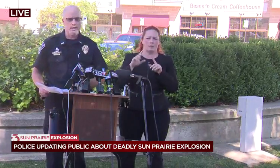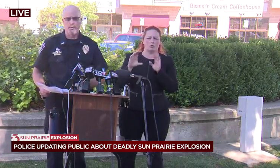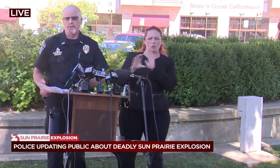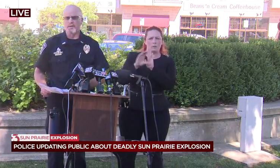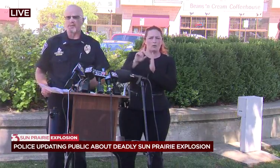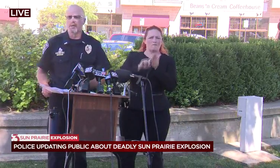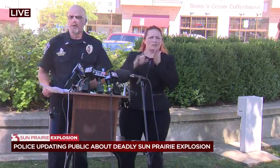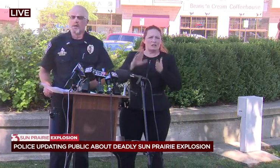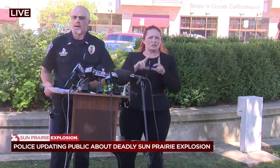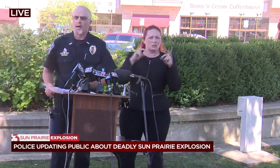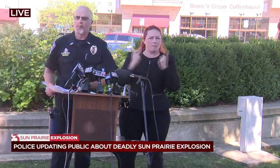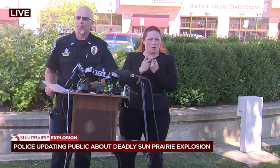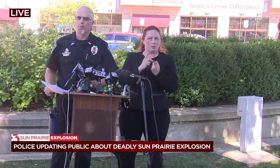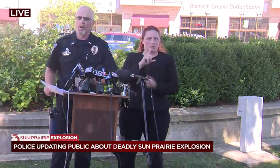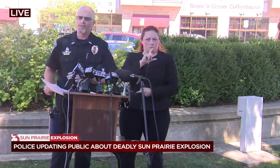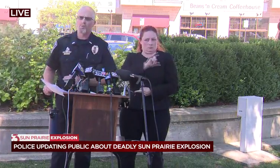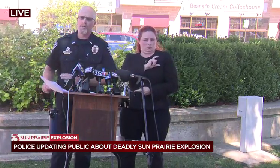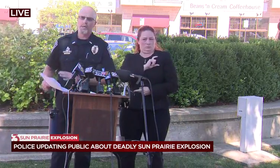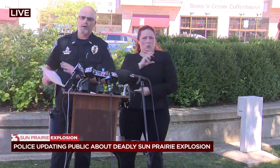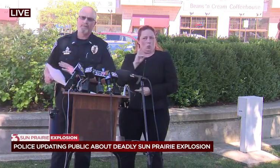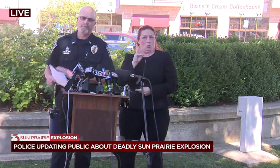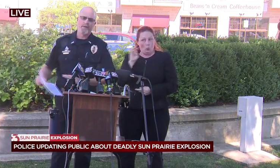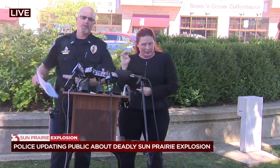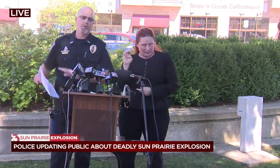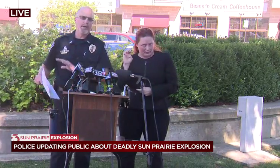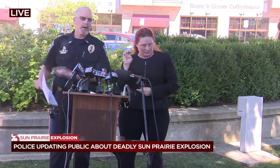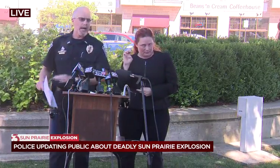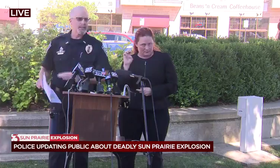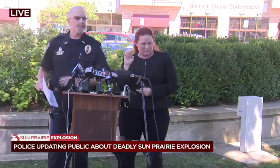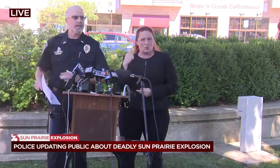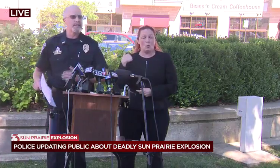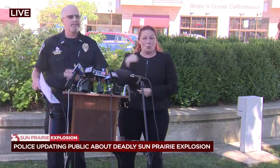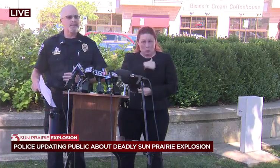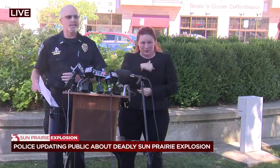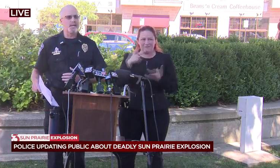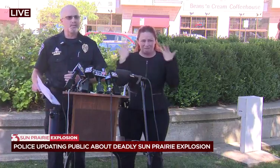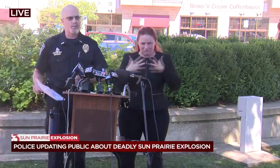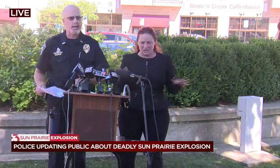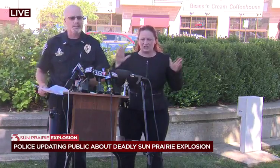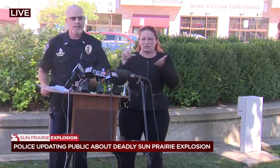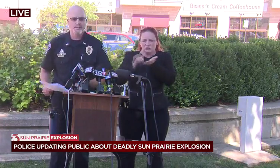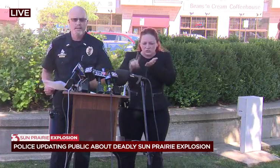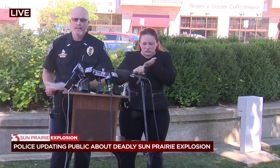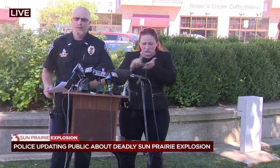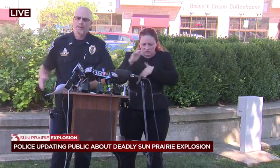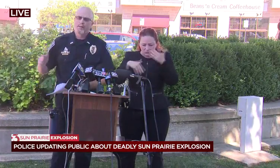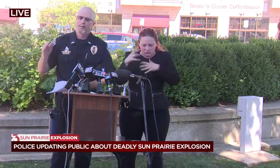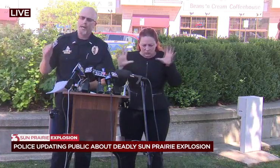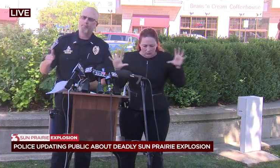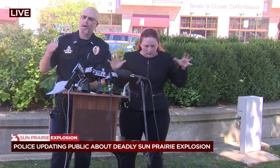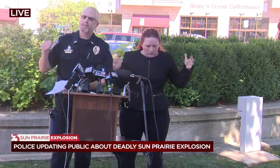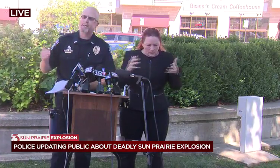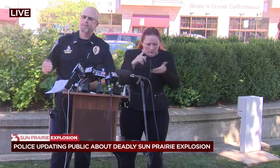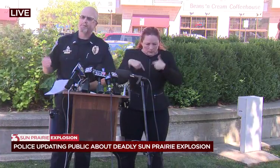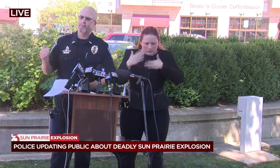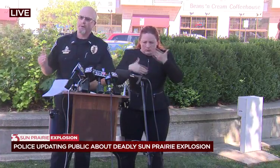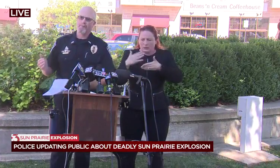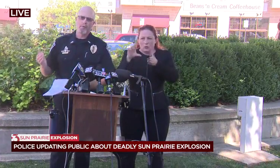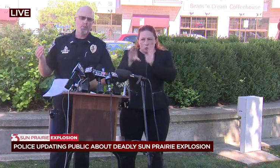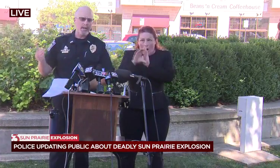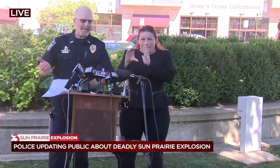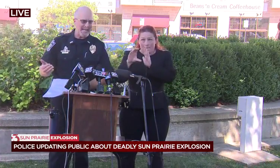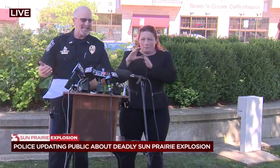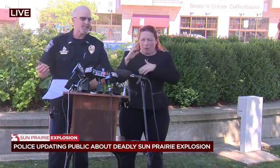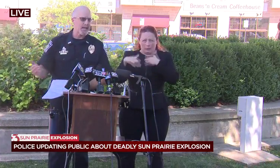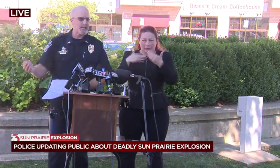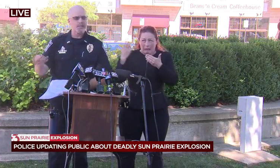out greatly with this. Once we are finished with our on-site investigation process, that process of